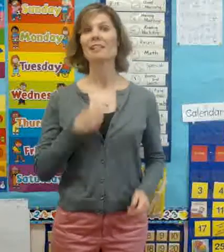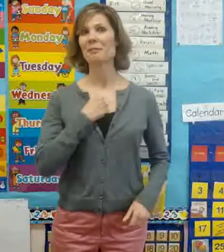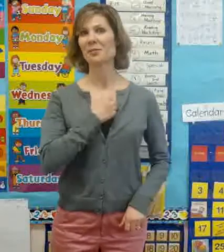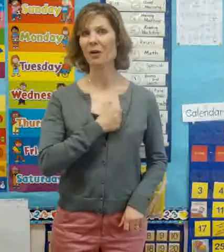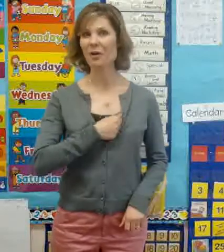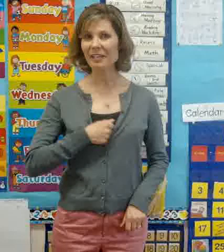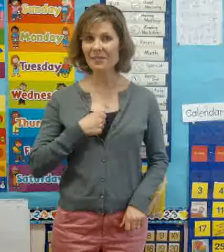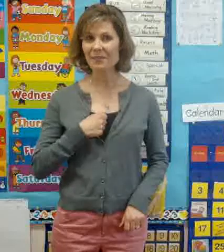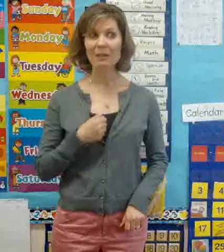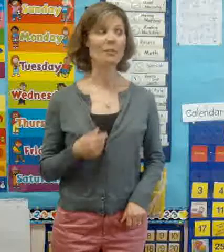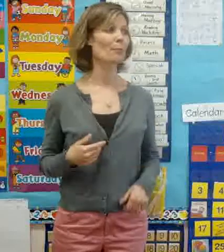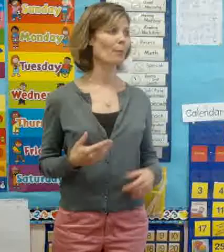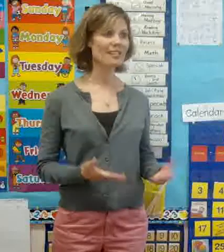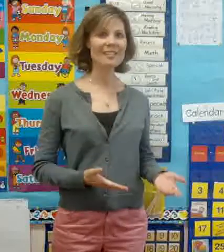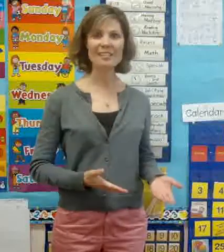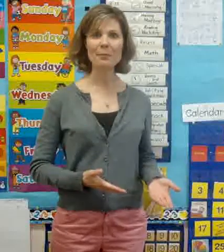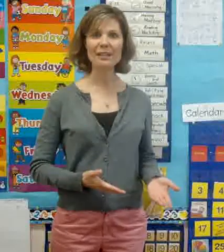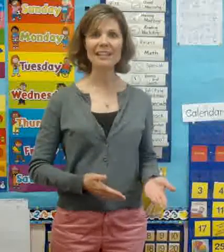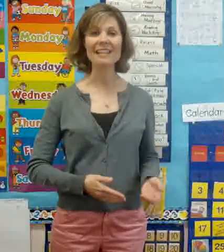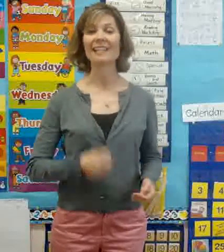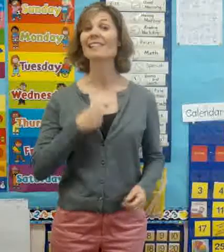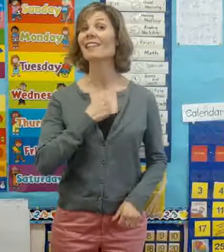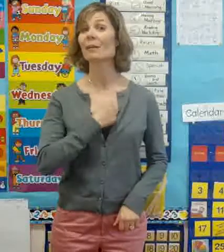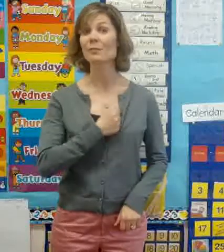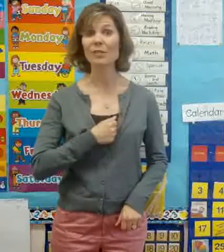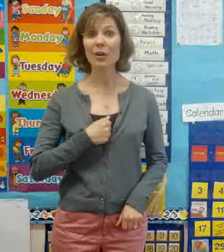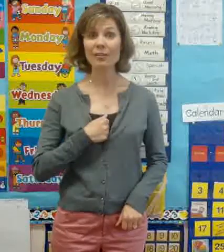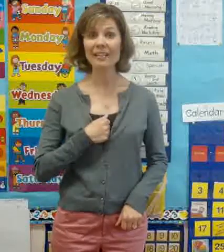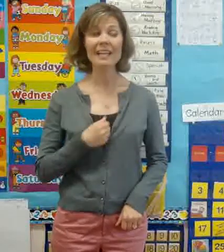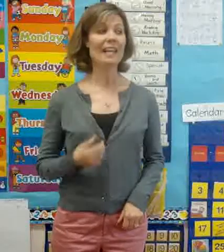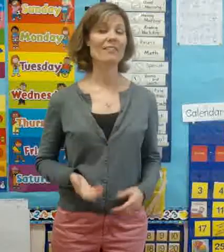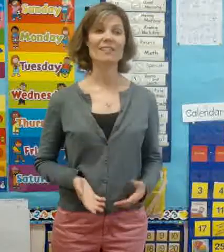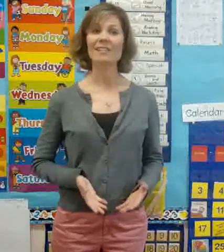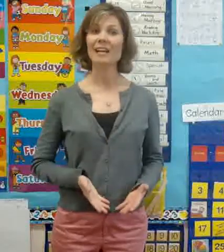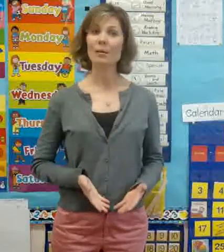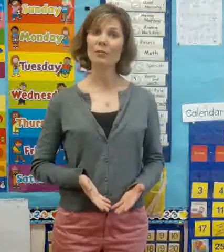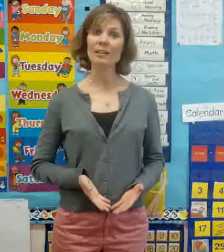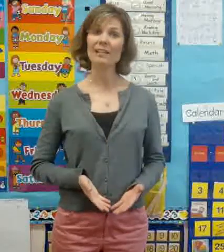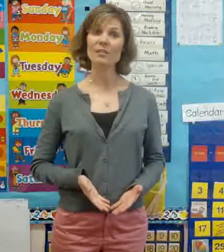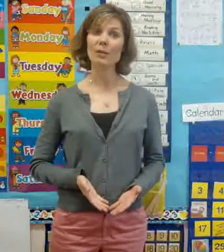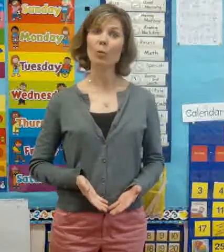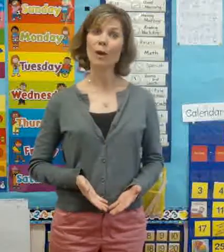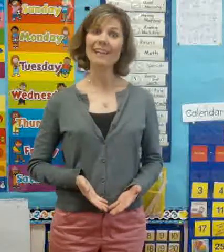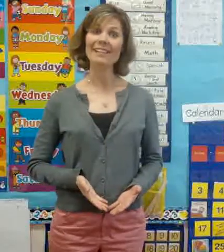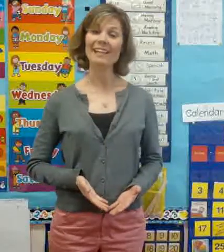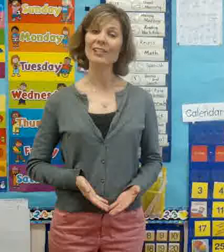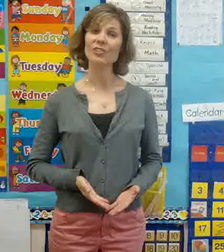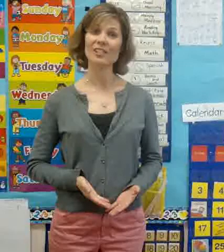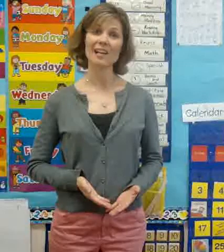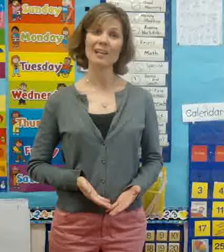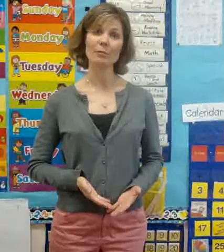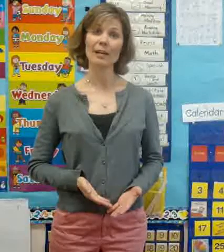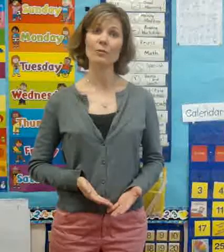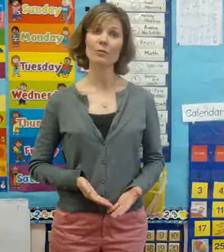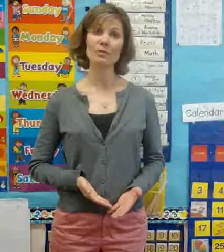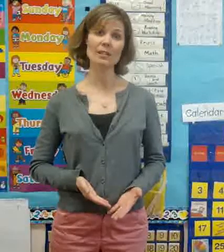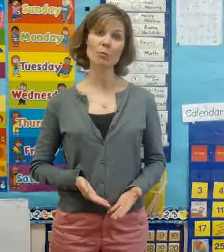I'm sorry. If they bump into somebody, they can say I'm sorry. If it's a time where they need to be quiet, they can just sign without using the